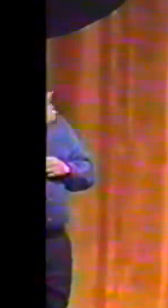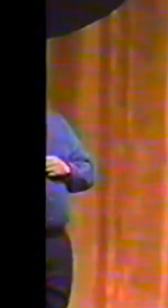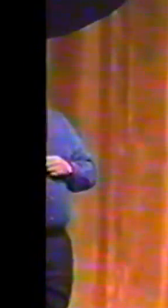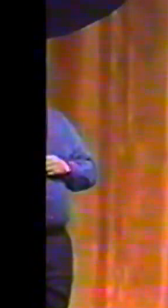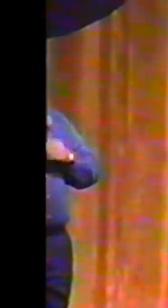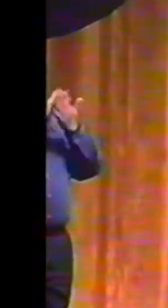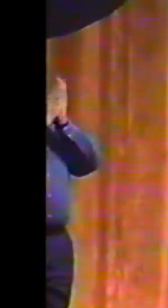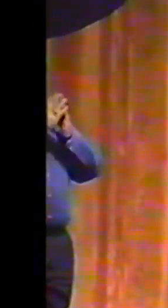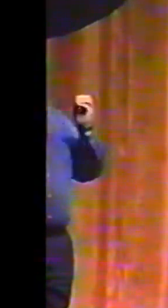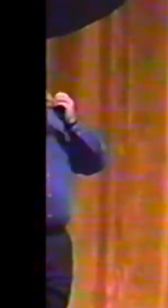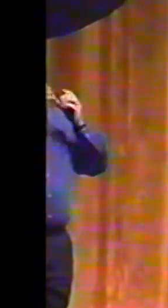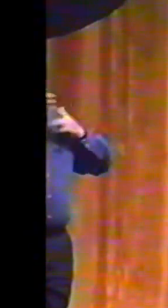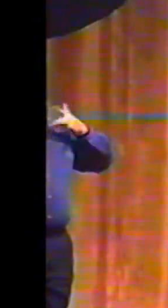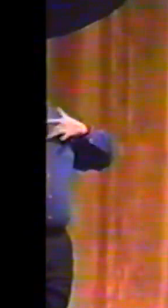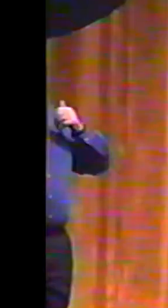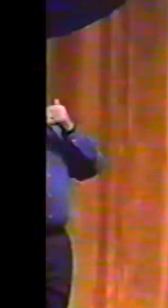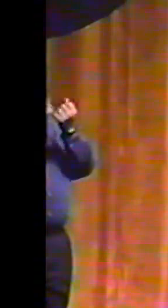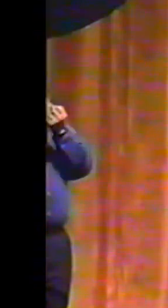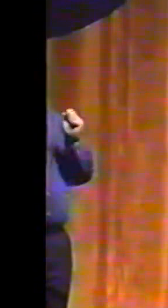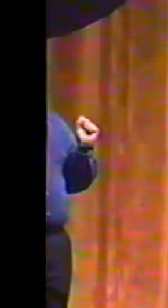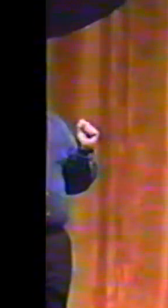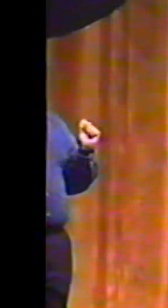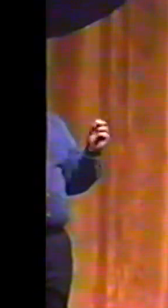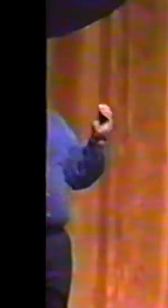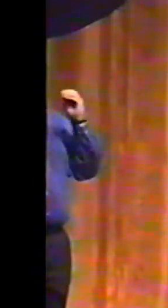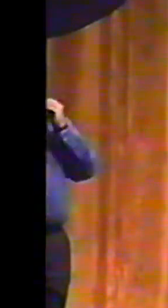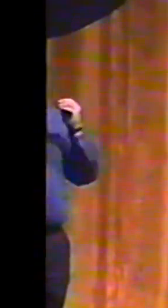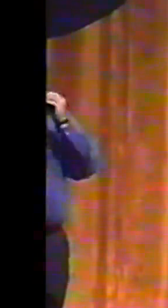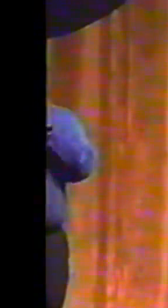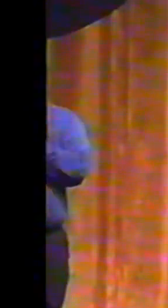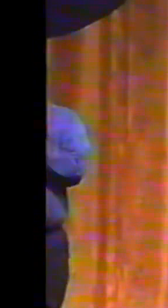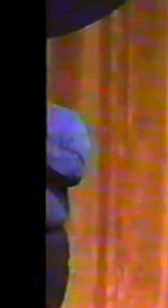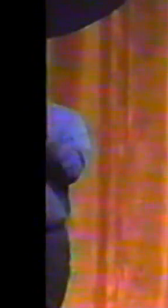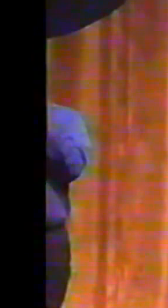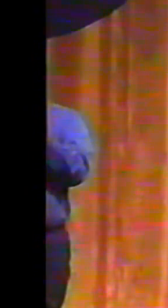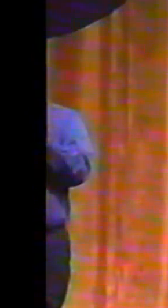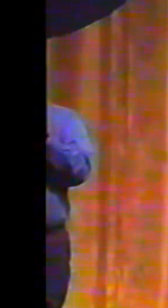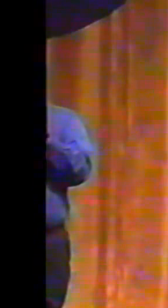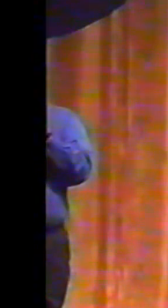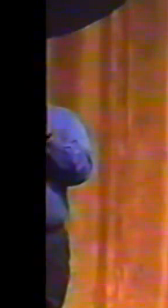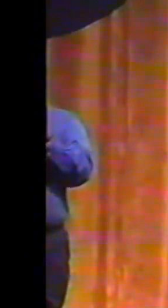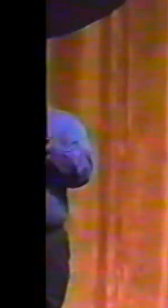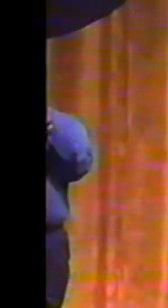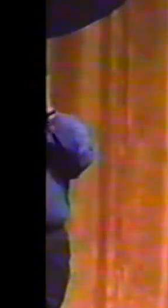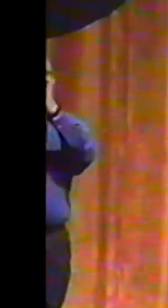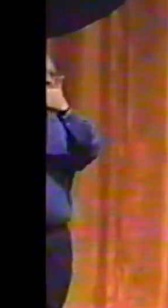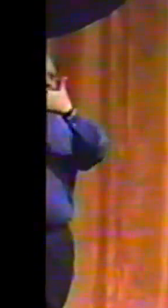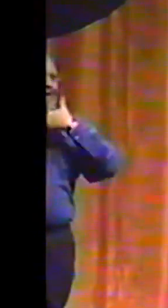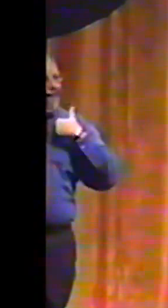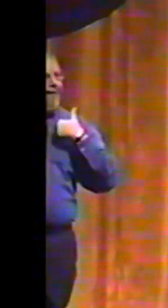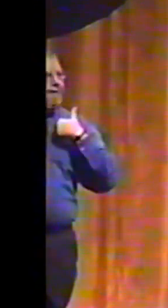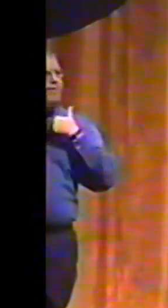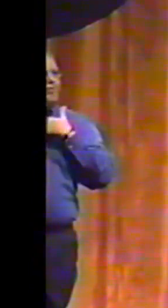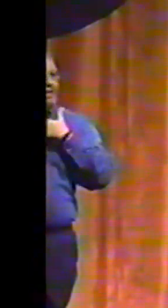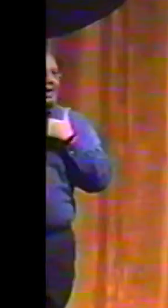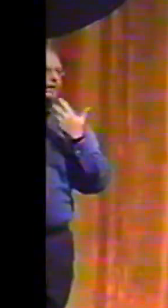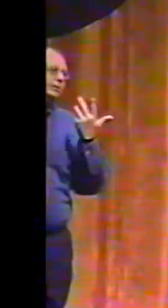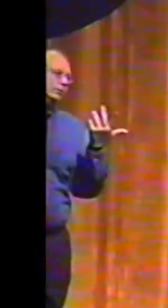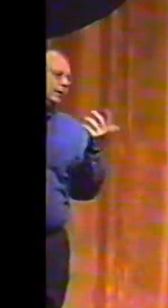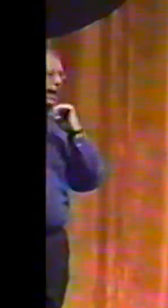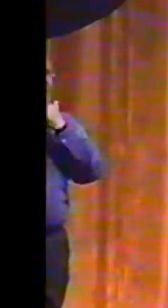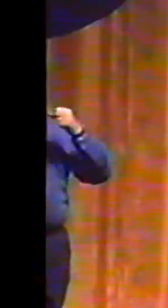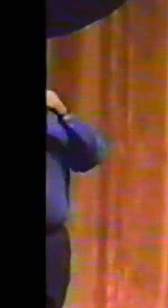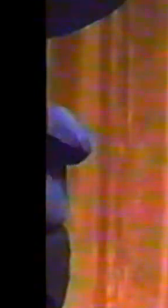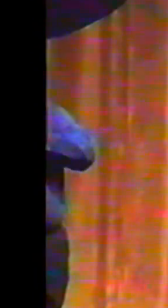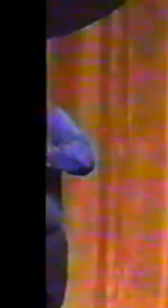and more government information becomes off limits to disclosure, how do we combat that? Well, the first way we combat it is to write about the fact it's